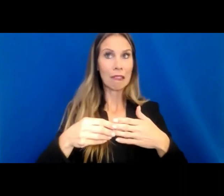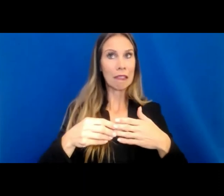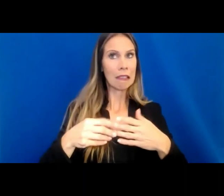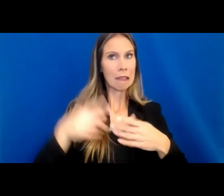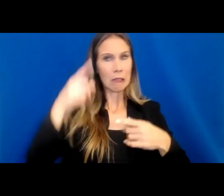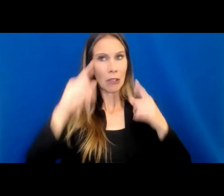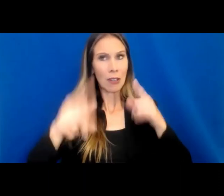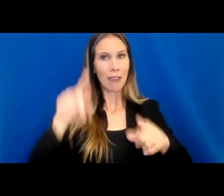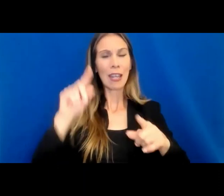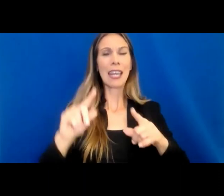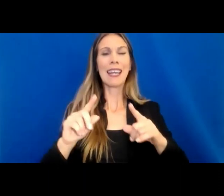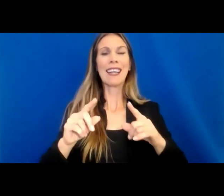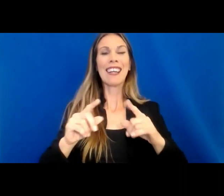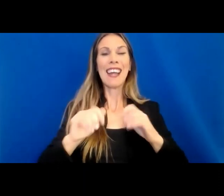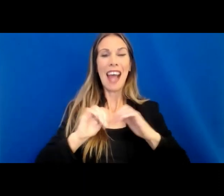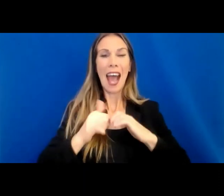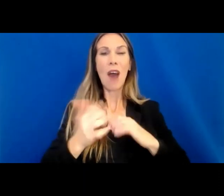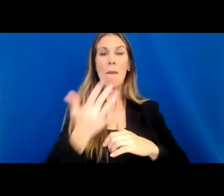it.